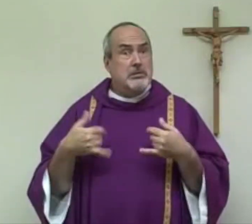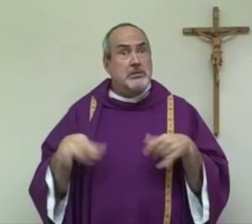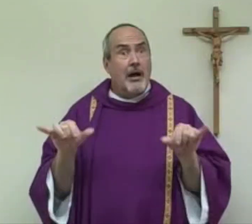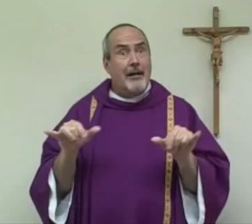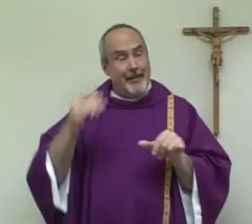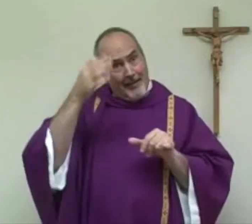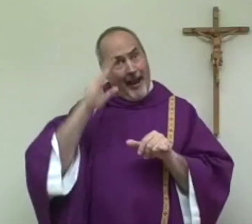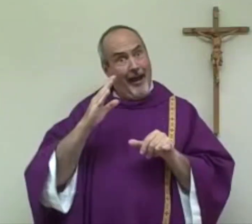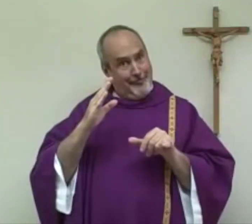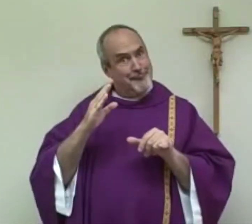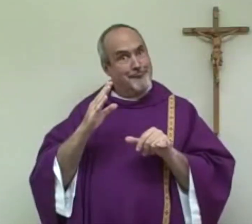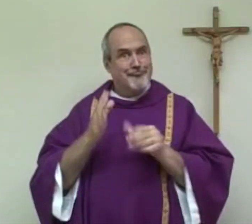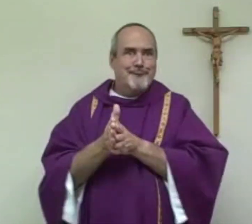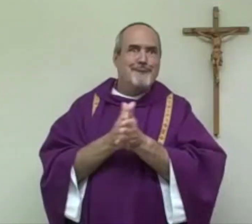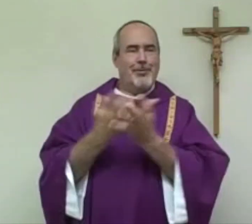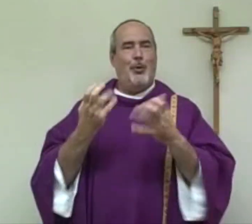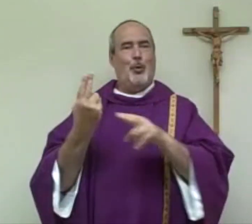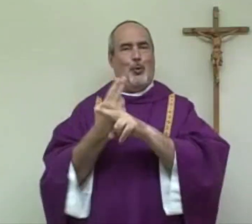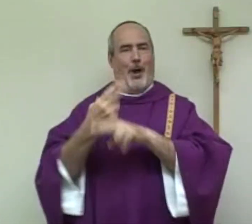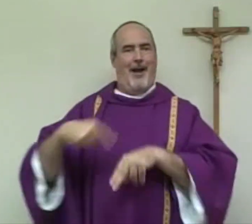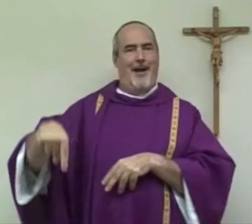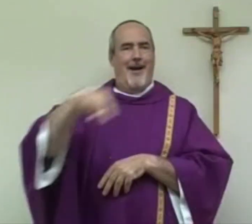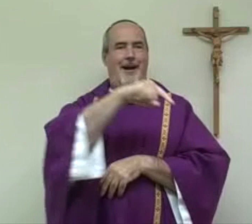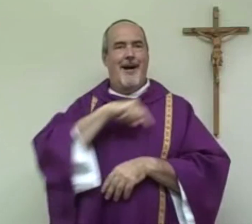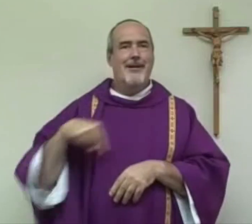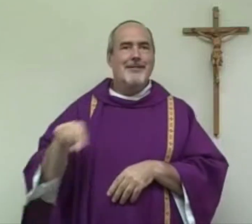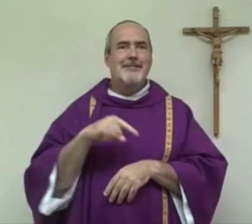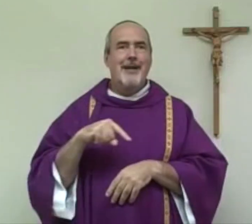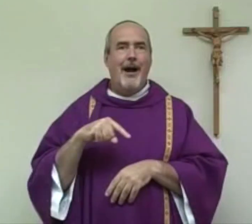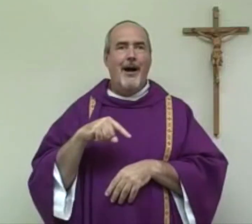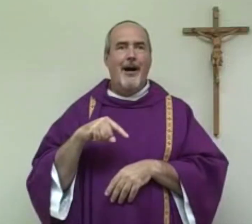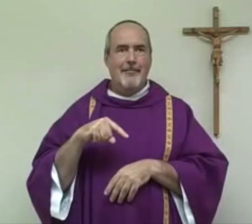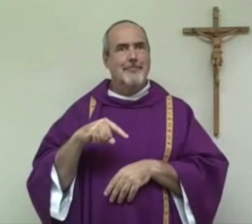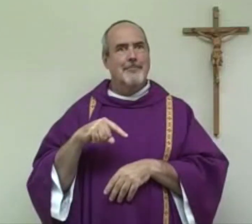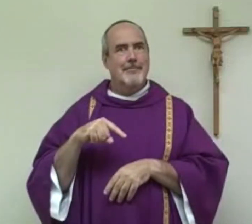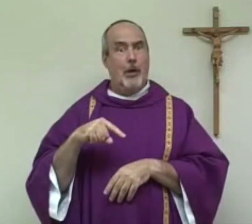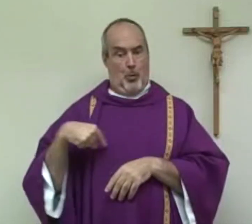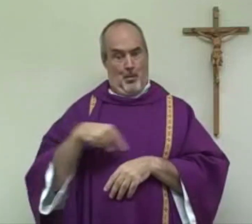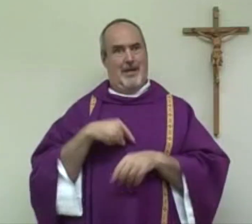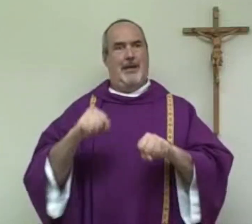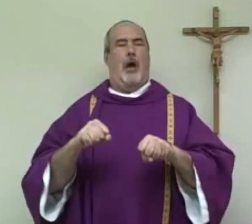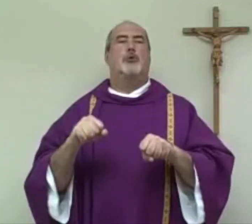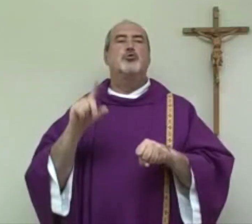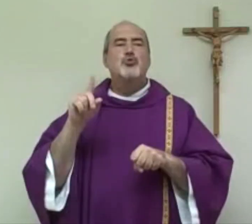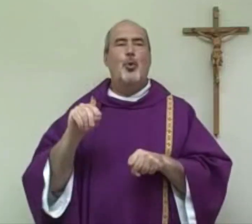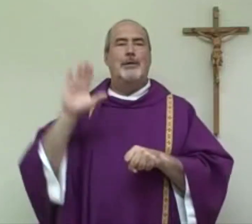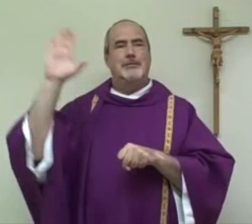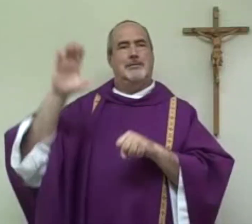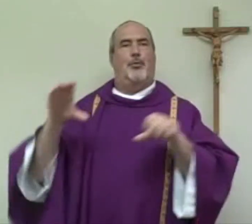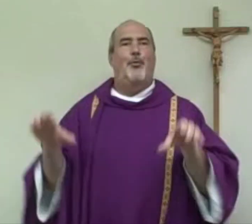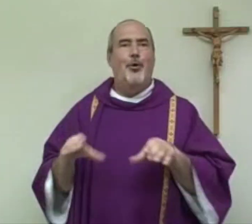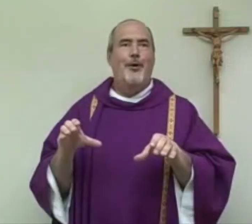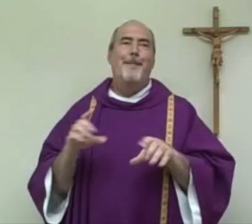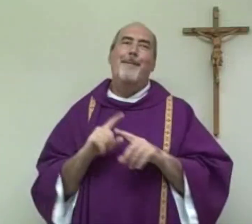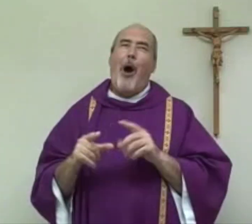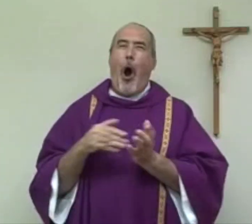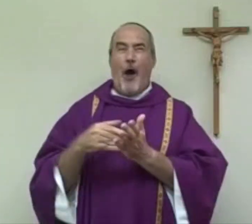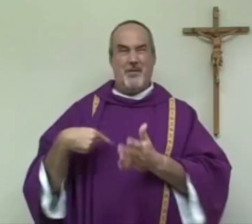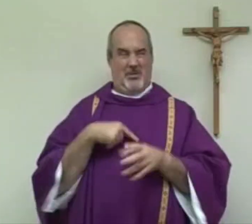world. Of course we're not, but still, God tends to use each of us to do His works. We can do His work